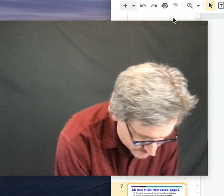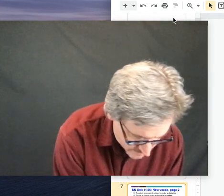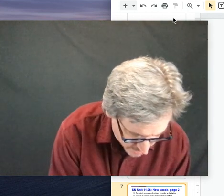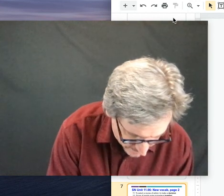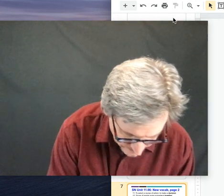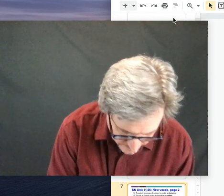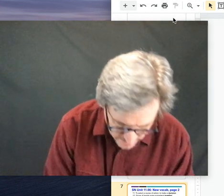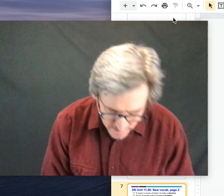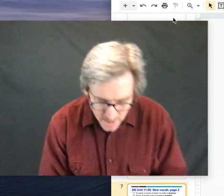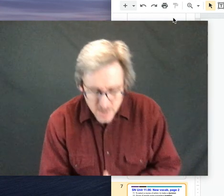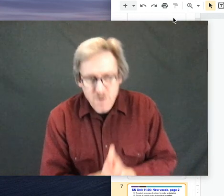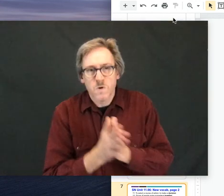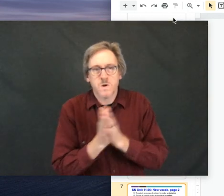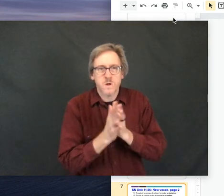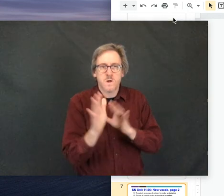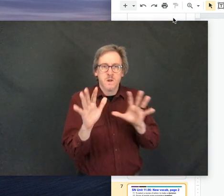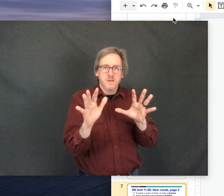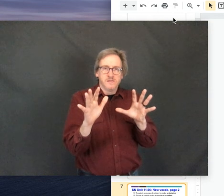Okay.